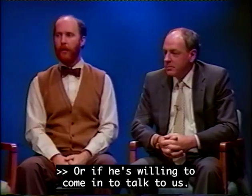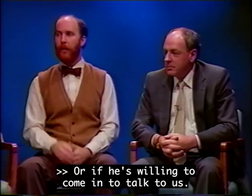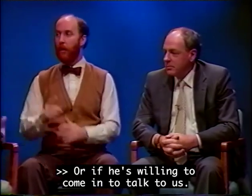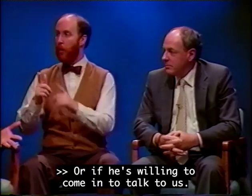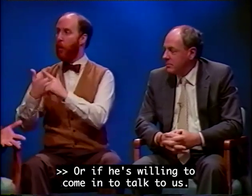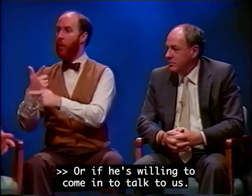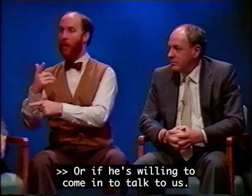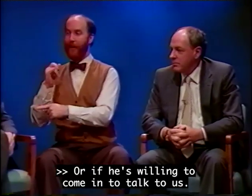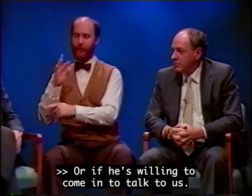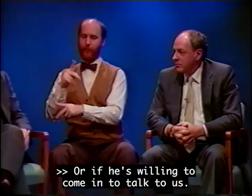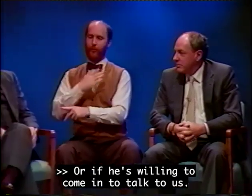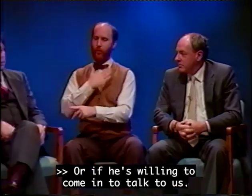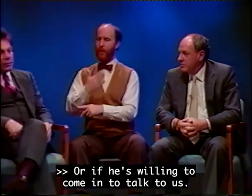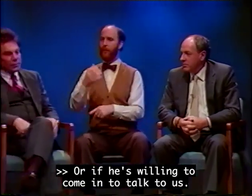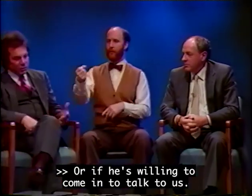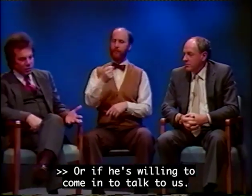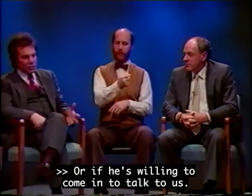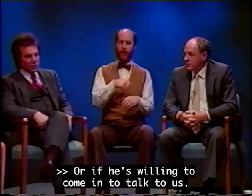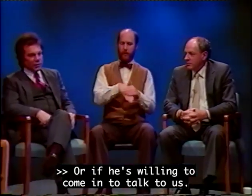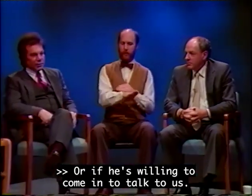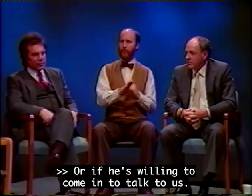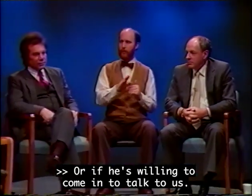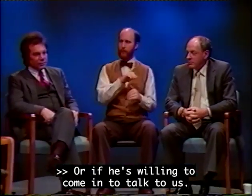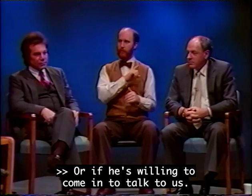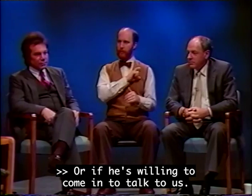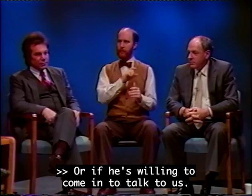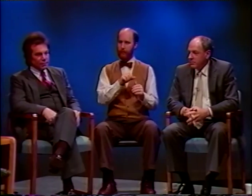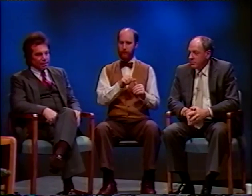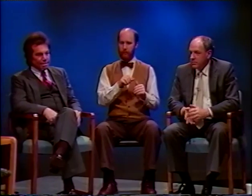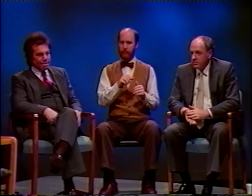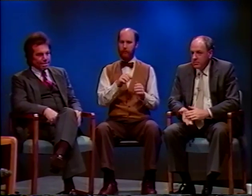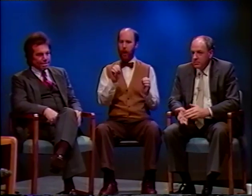Or if he is willing to come in to talk to us.